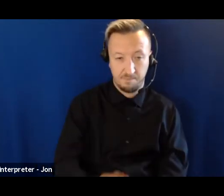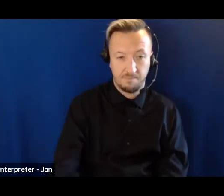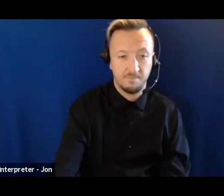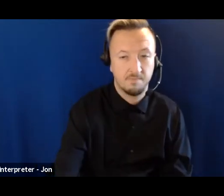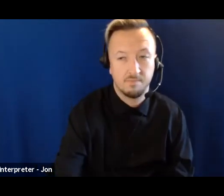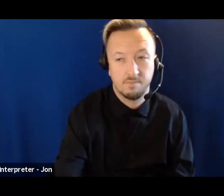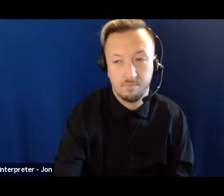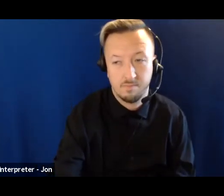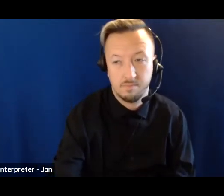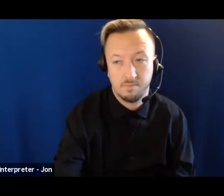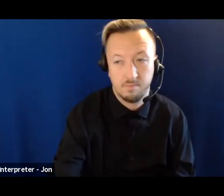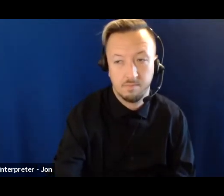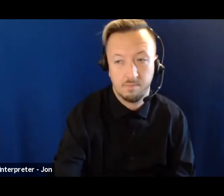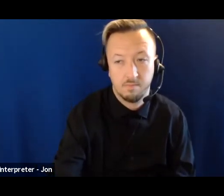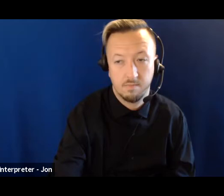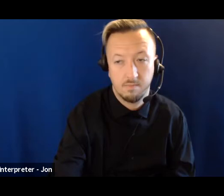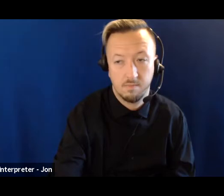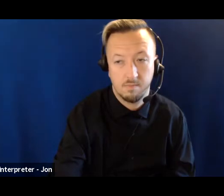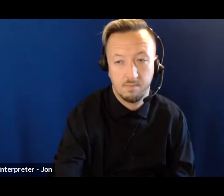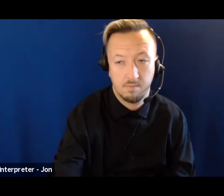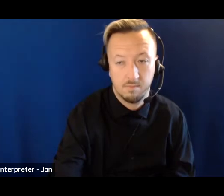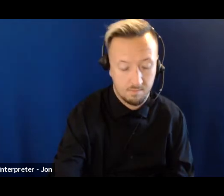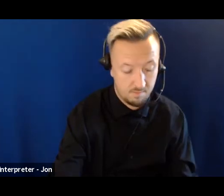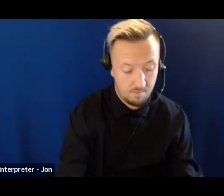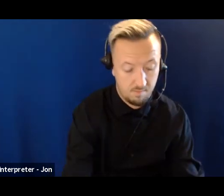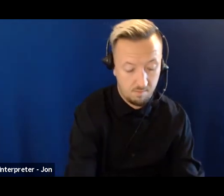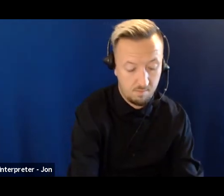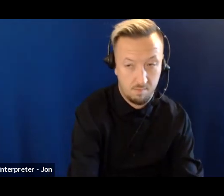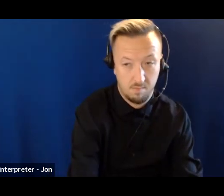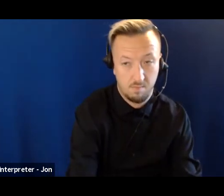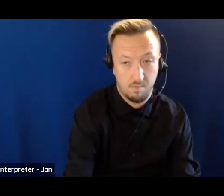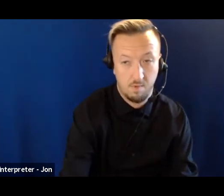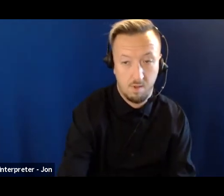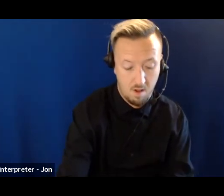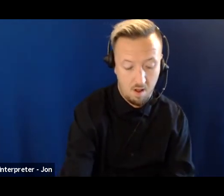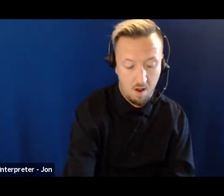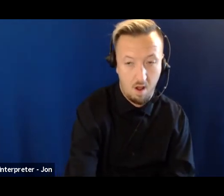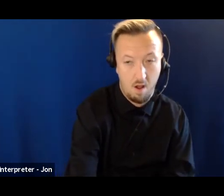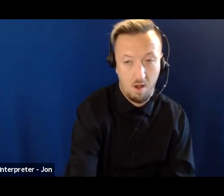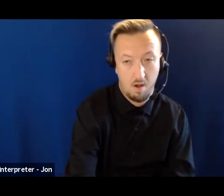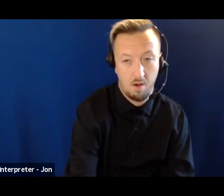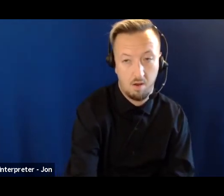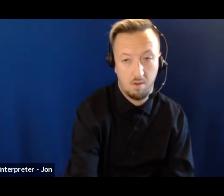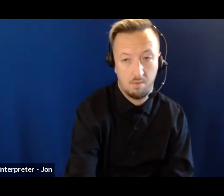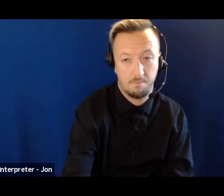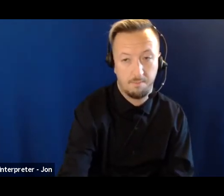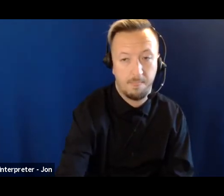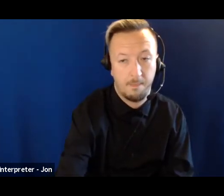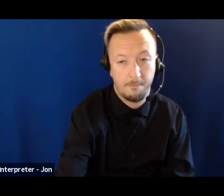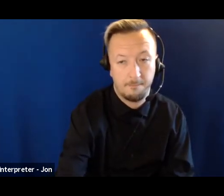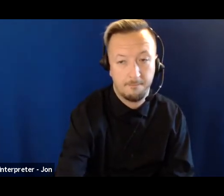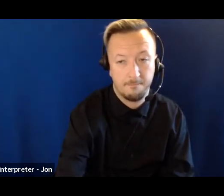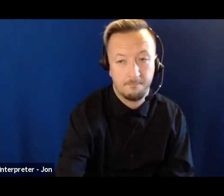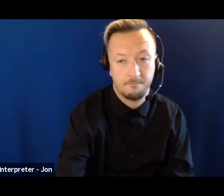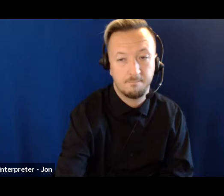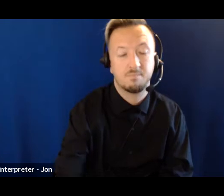that's a good question. I should have had that up and going. So let's see, Section 706 is the responsibilities